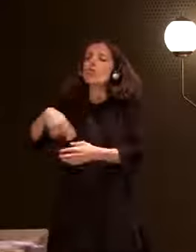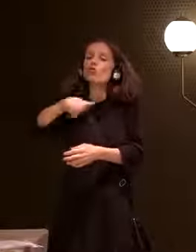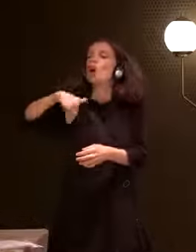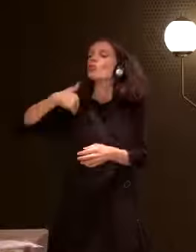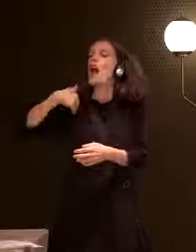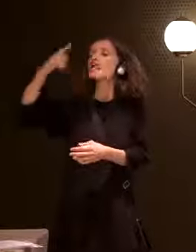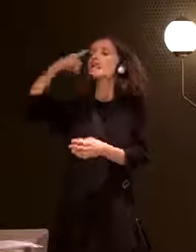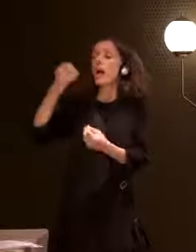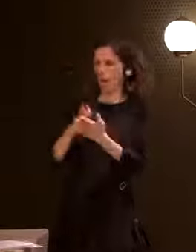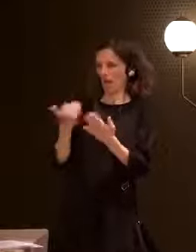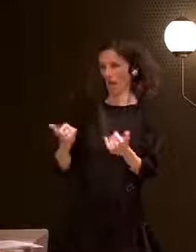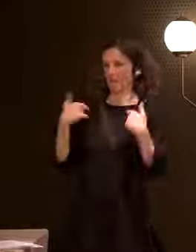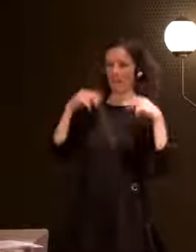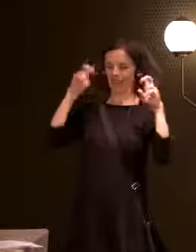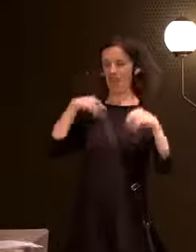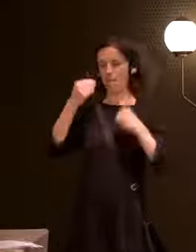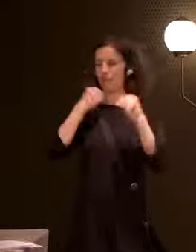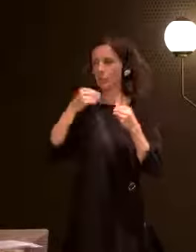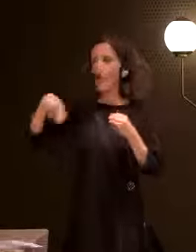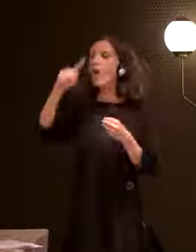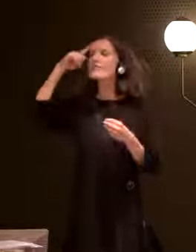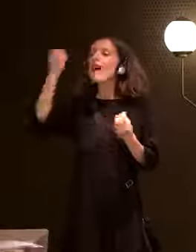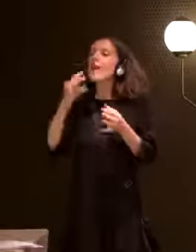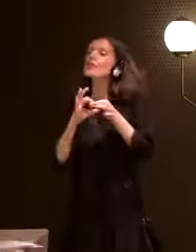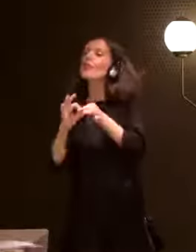base their confidence on that. And finally,